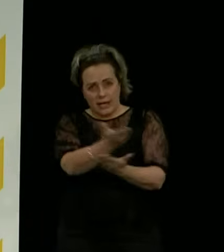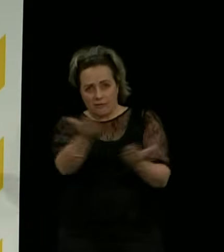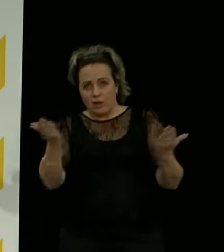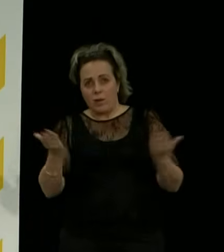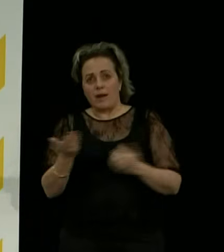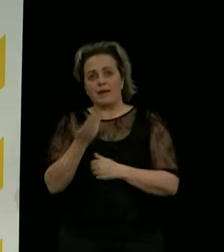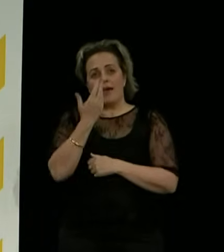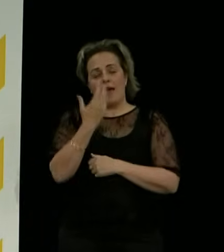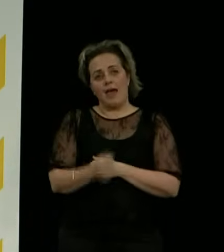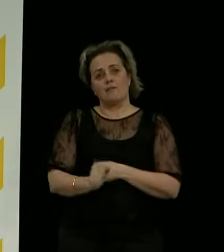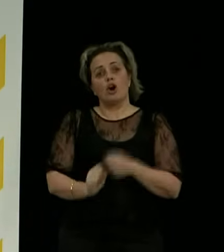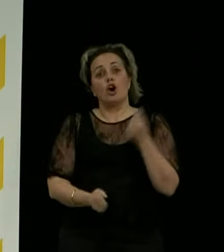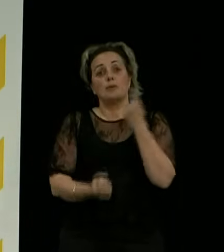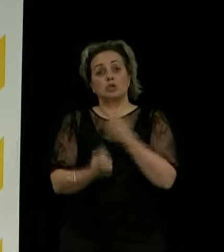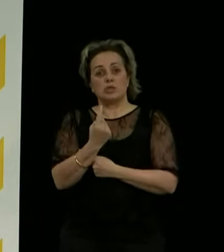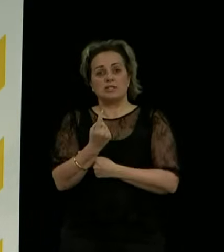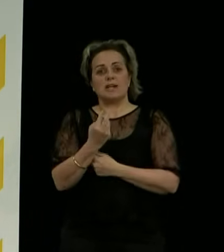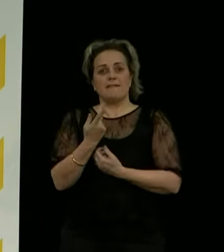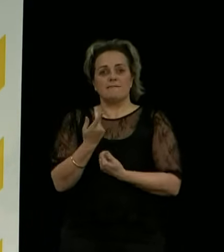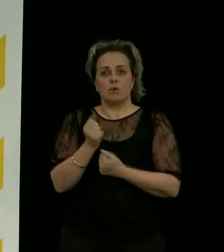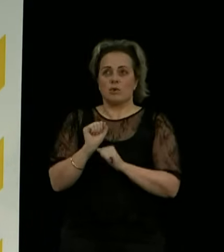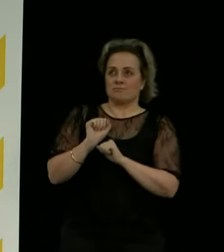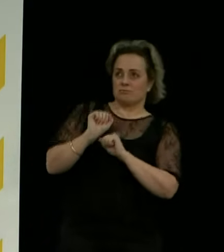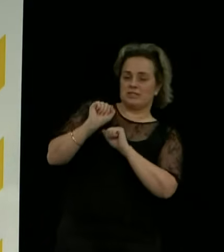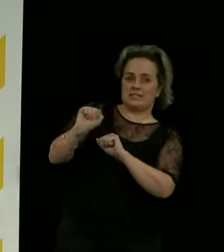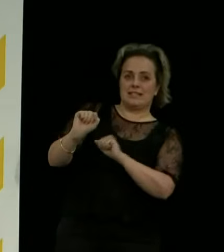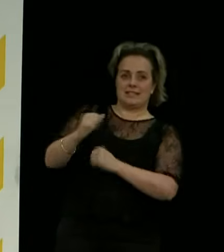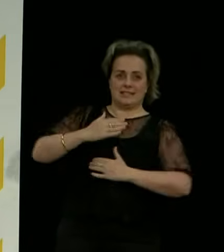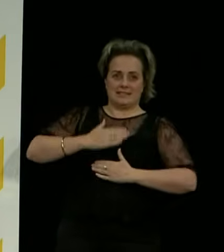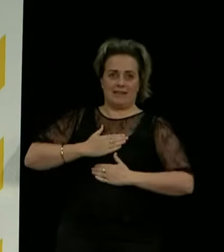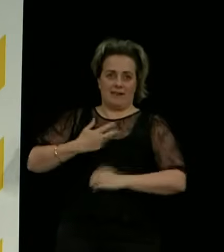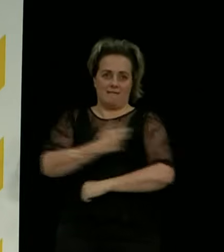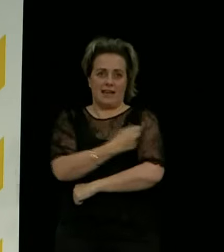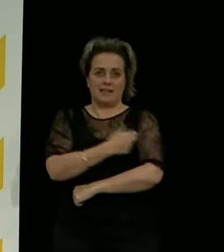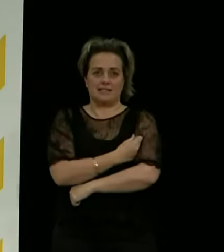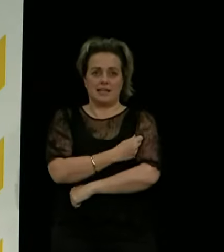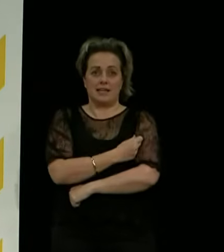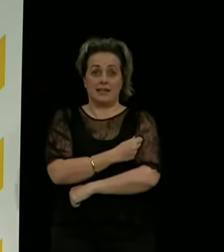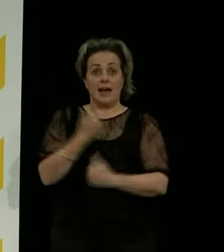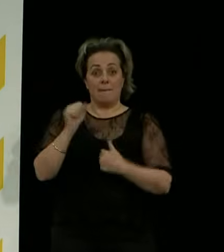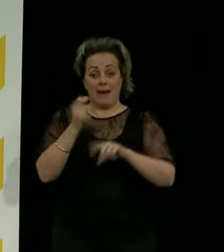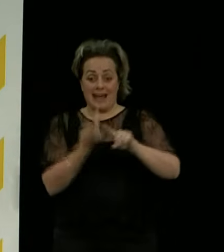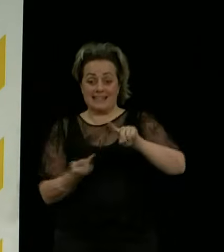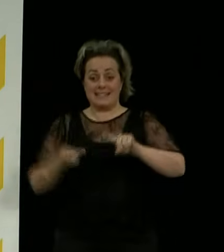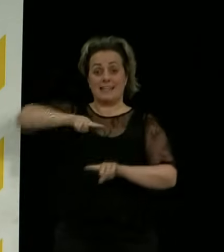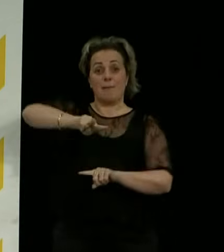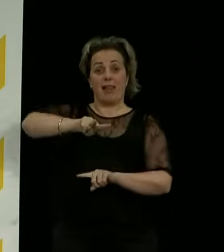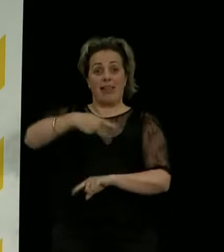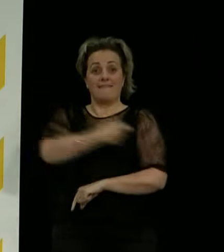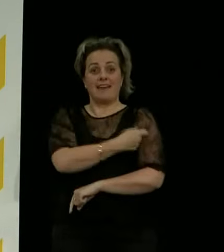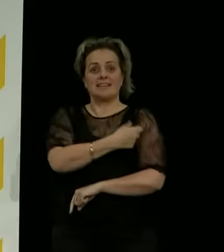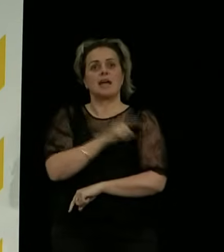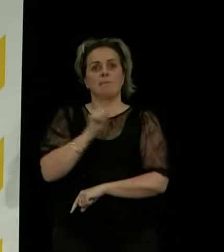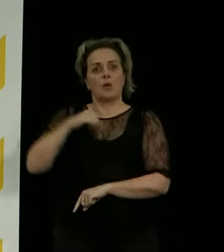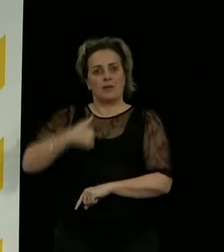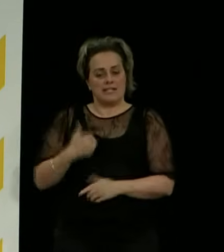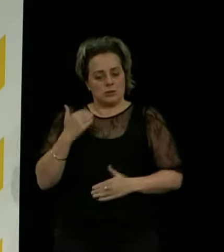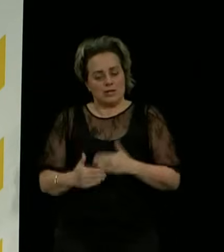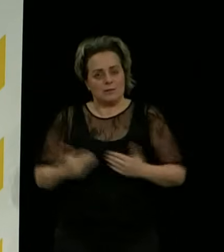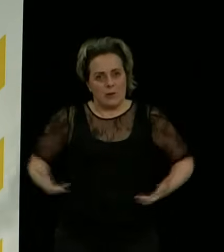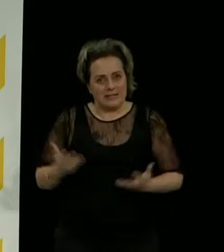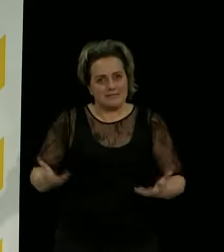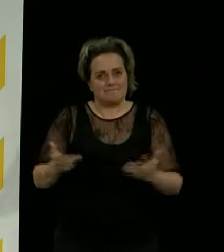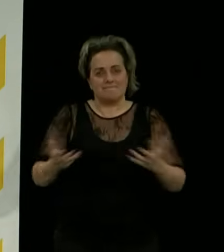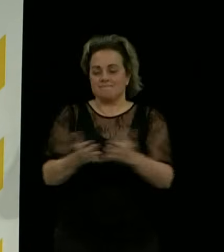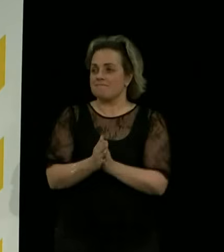and the ability to be protected and vaccinated. We've doubled our vaccine rates, but we need to keep going. I'll come to Jason, then Toby. It's a bit